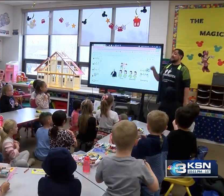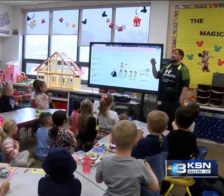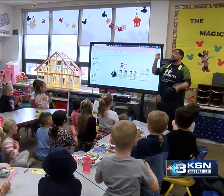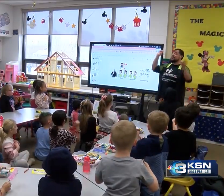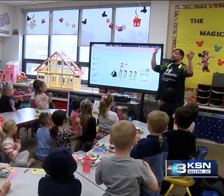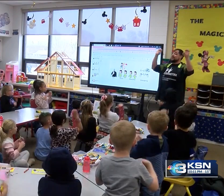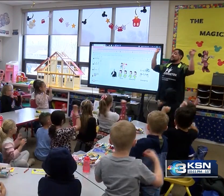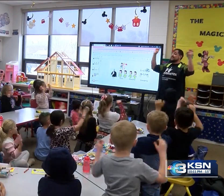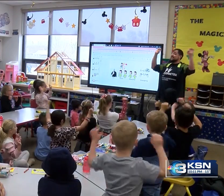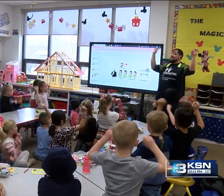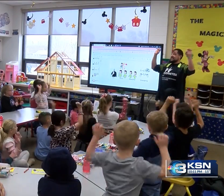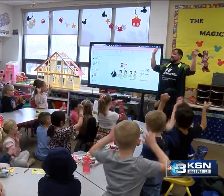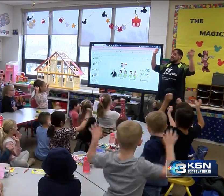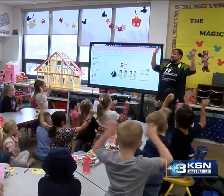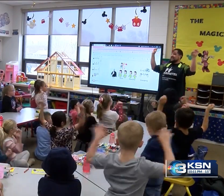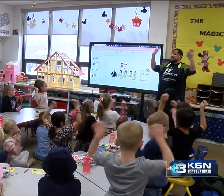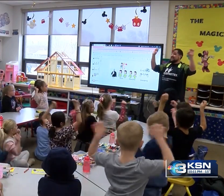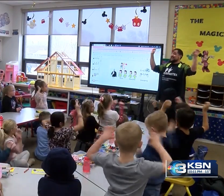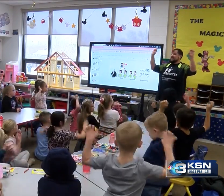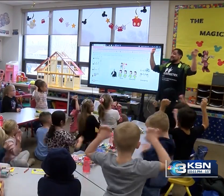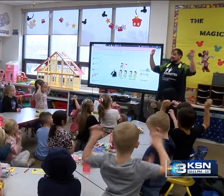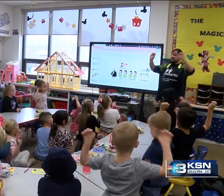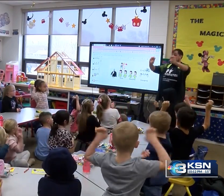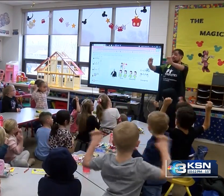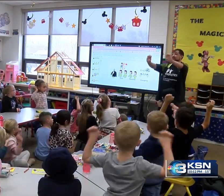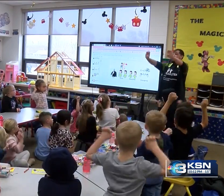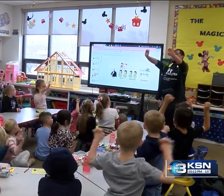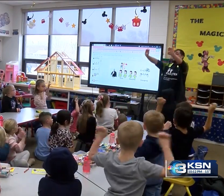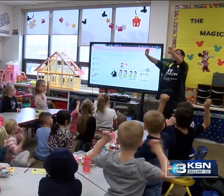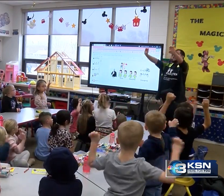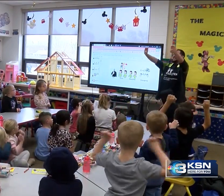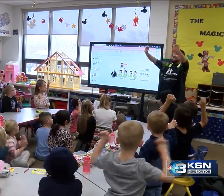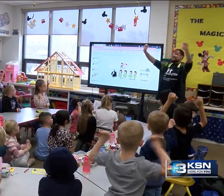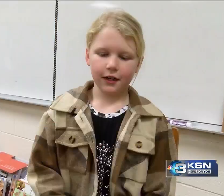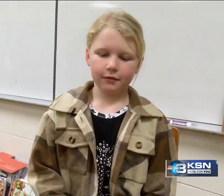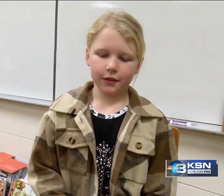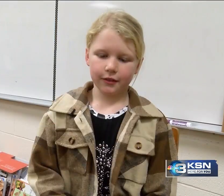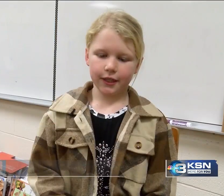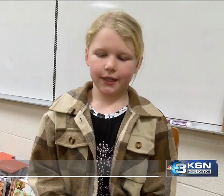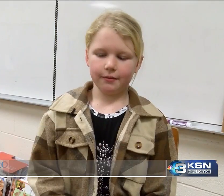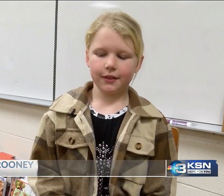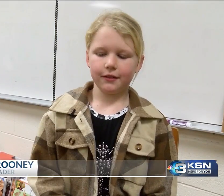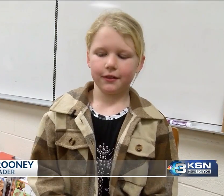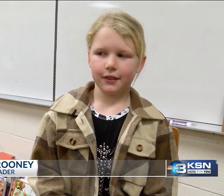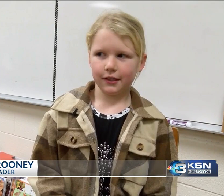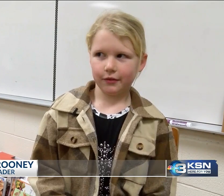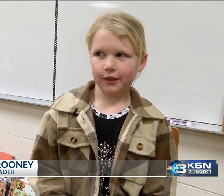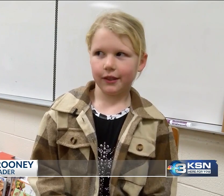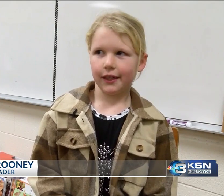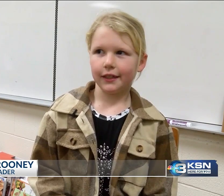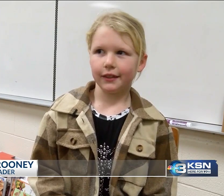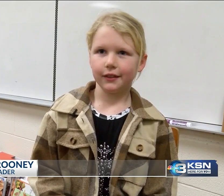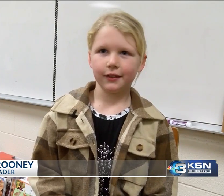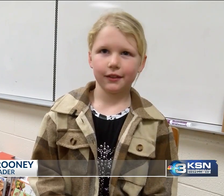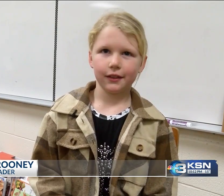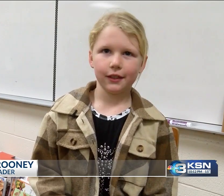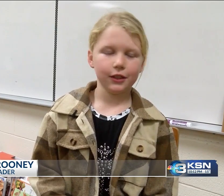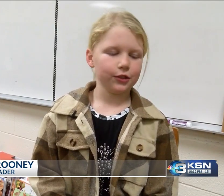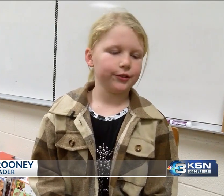were determined to understand. Remember, do it with an E. I've known Camden since we were like a year